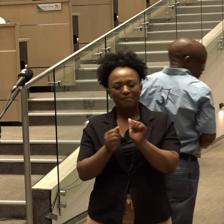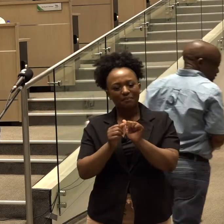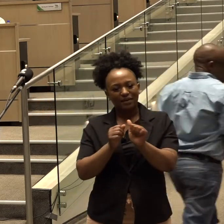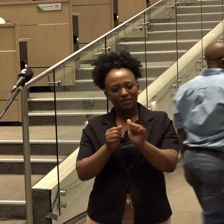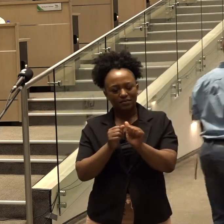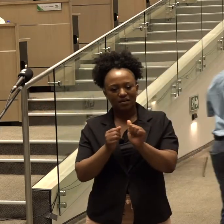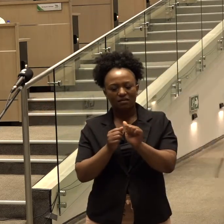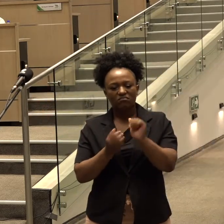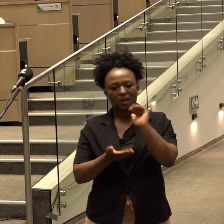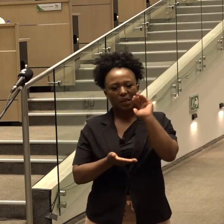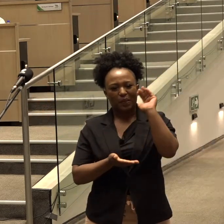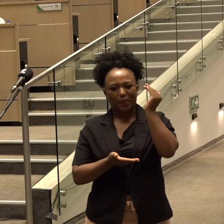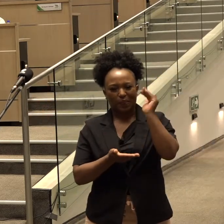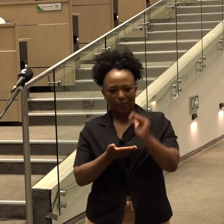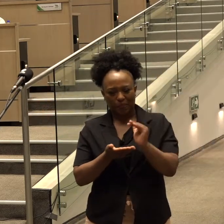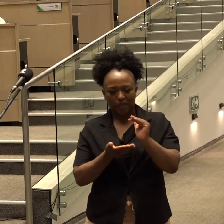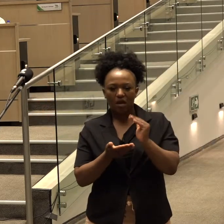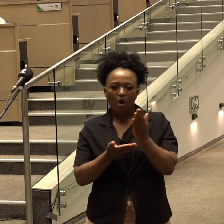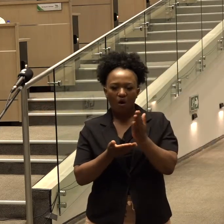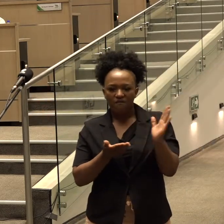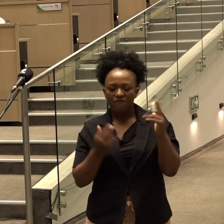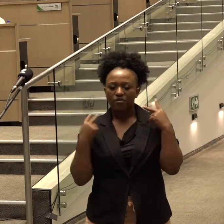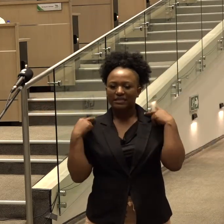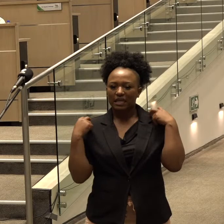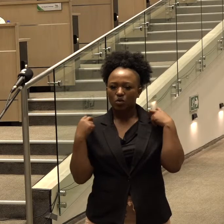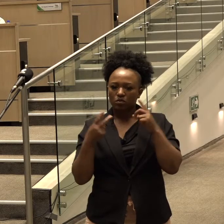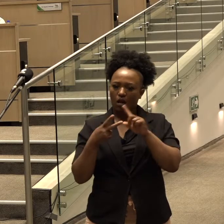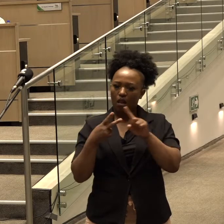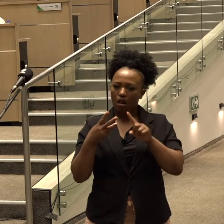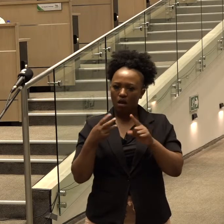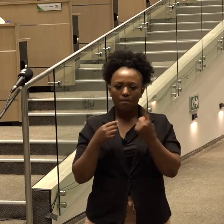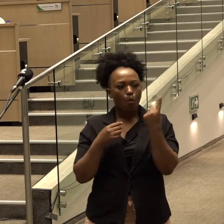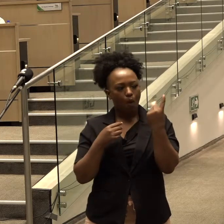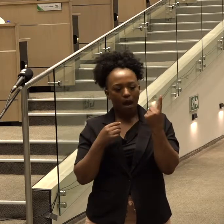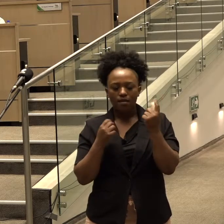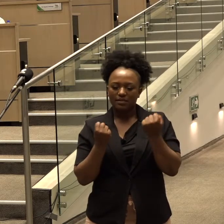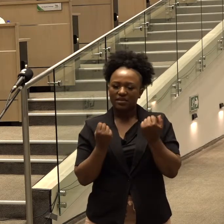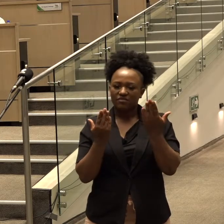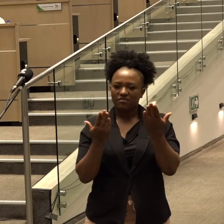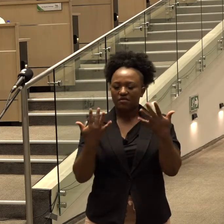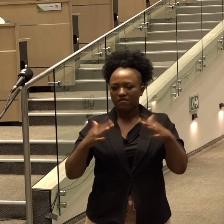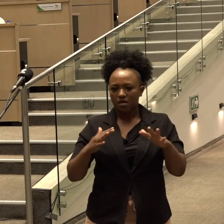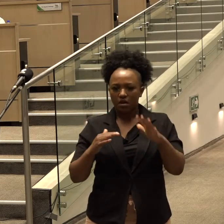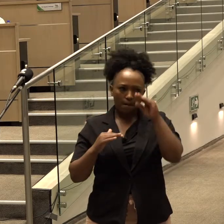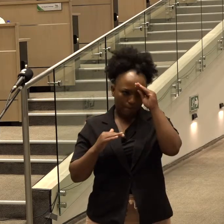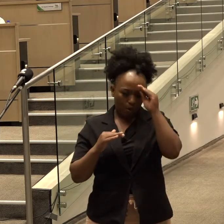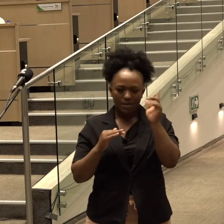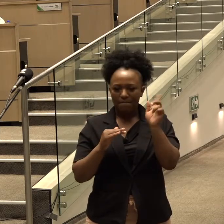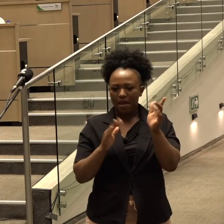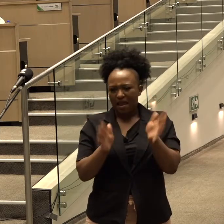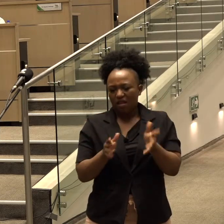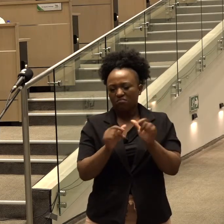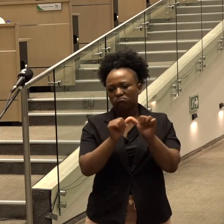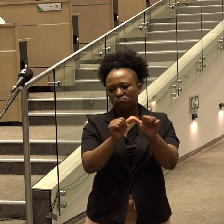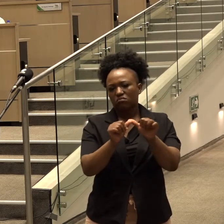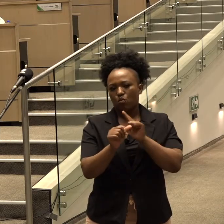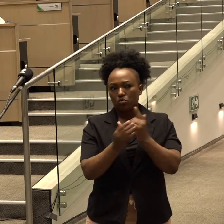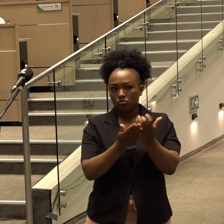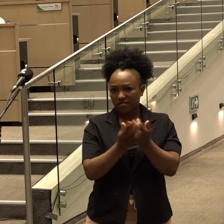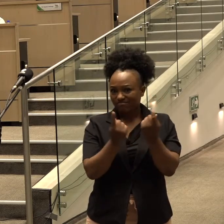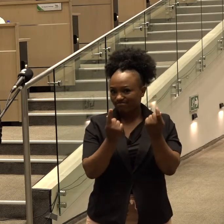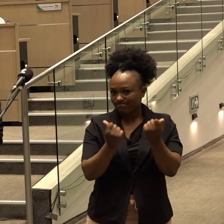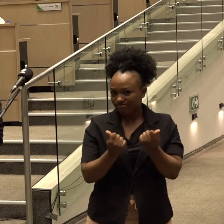cut all this other security and remain with one service provider for security for instance the police so that we can save money